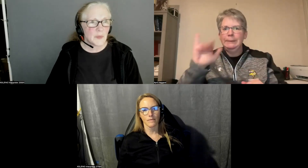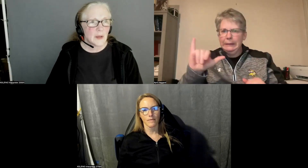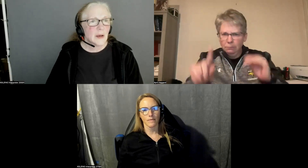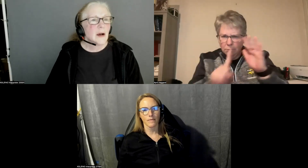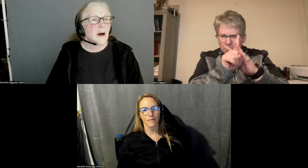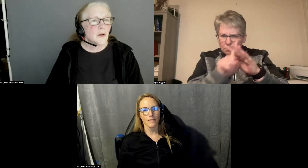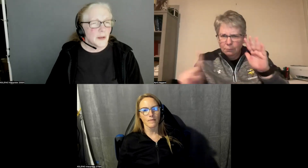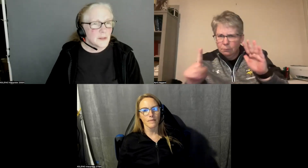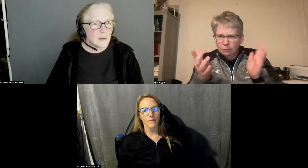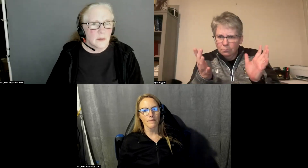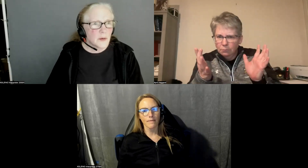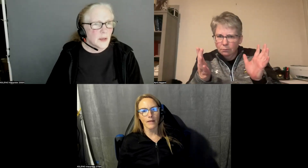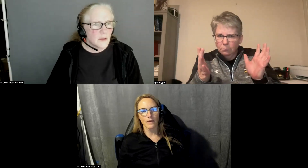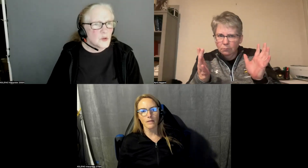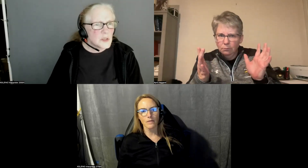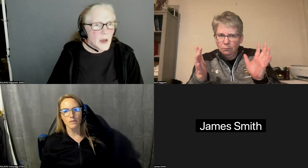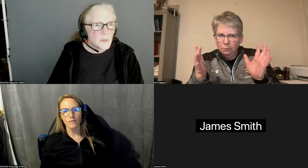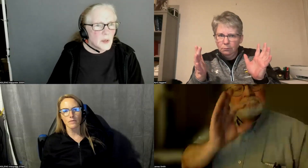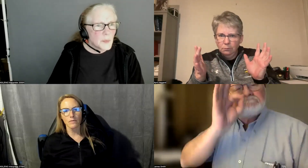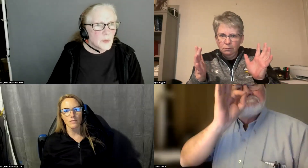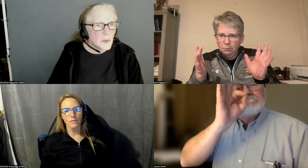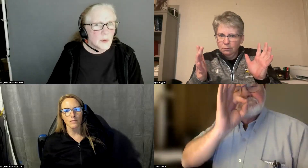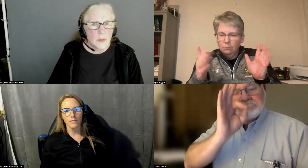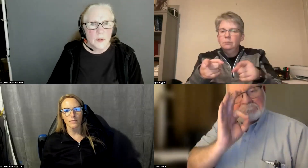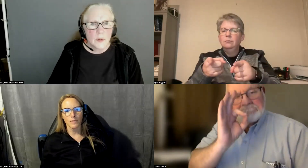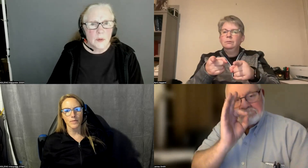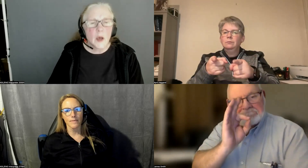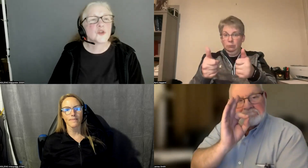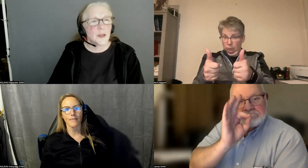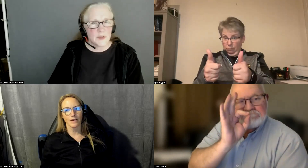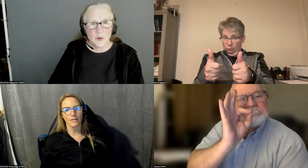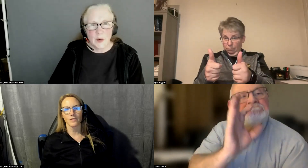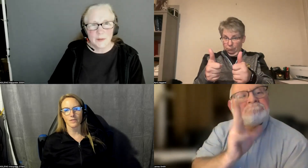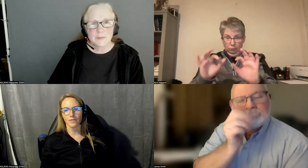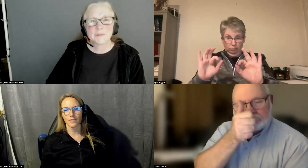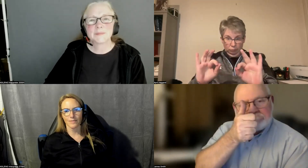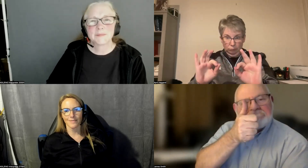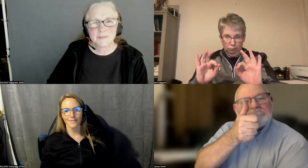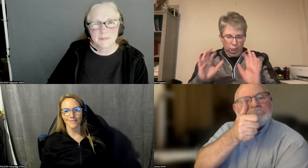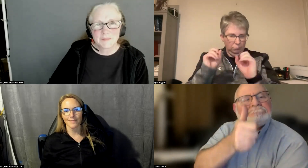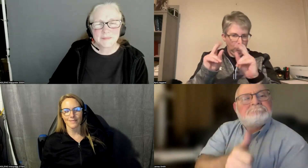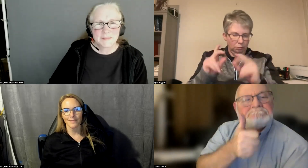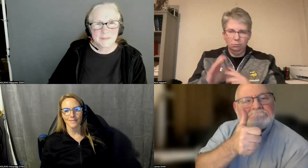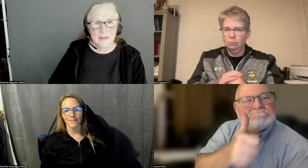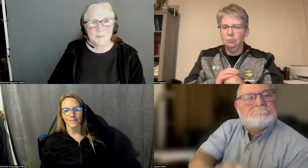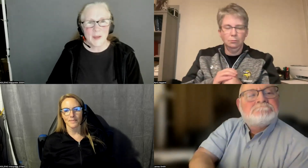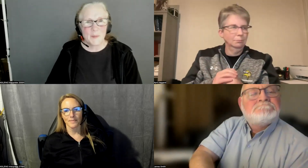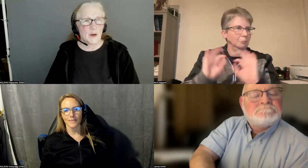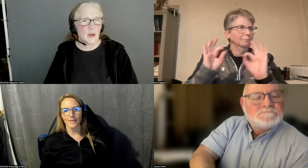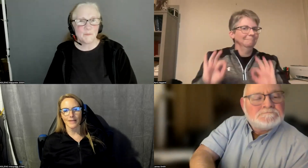Okay, all right, okay, who just popped up? Oh, James, there you are. Yep, I'm here,